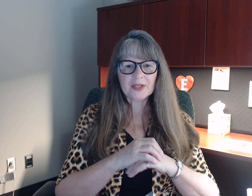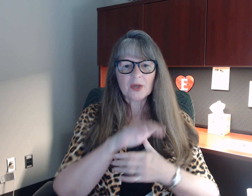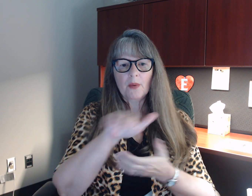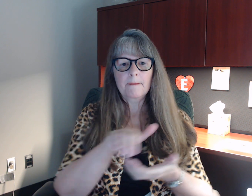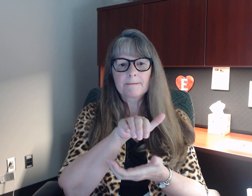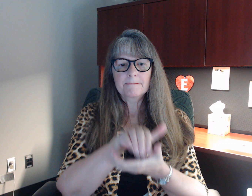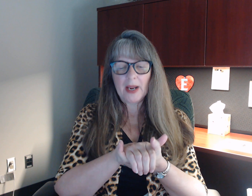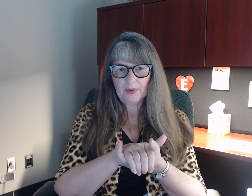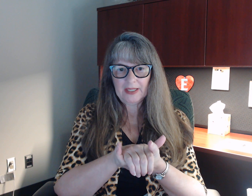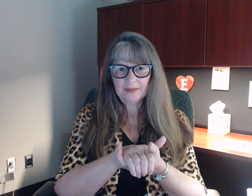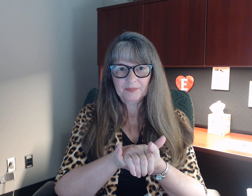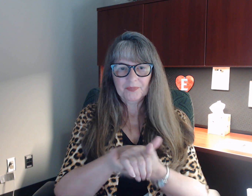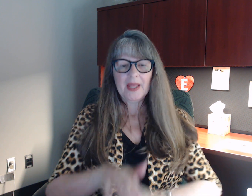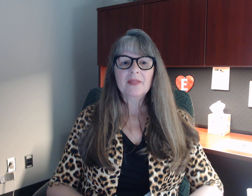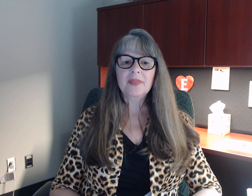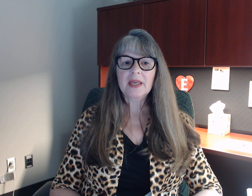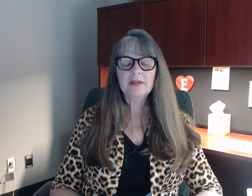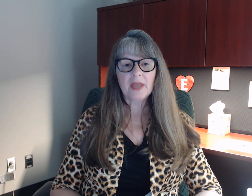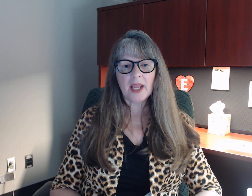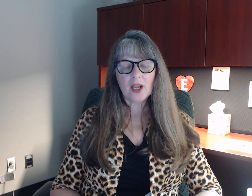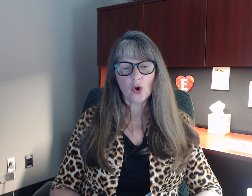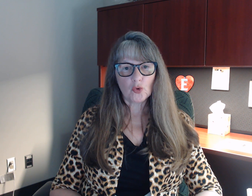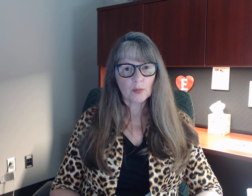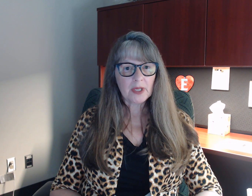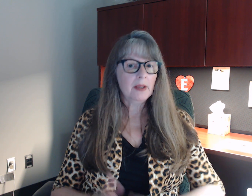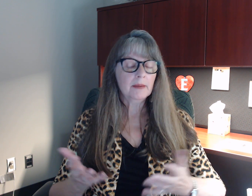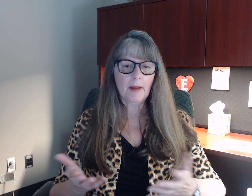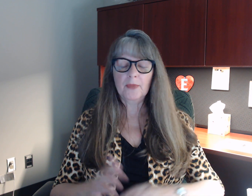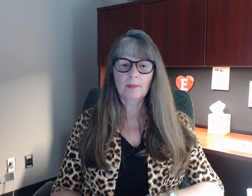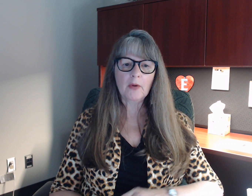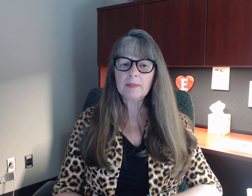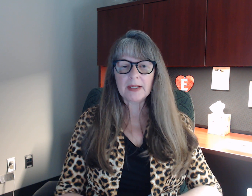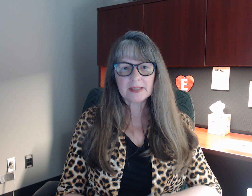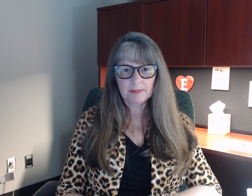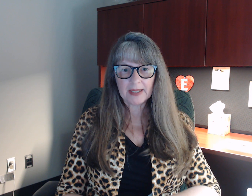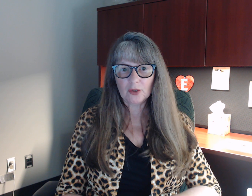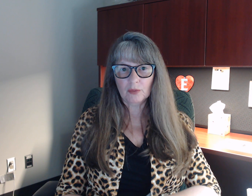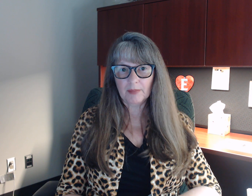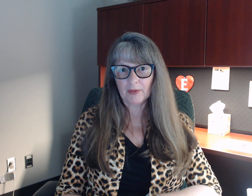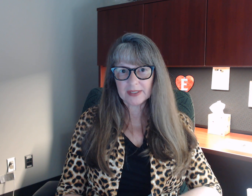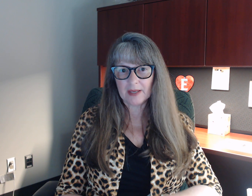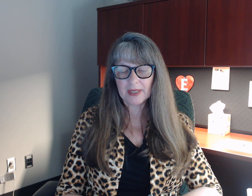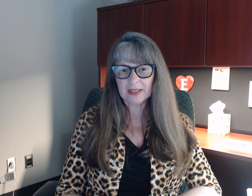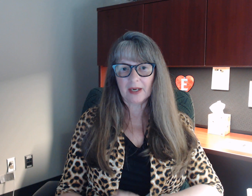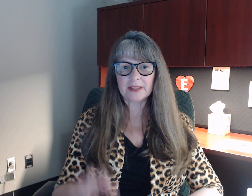So married. Then they are normally they're married by somebody who marries them, and a lot of times